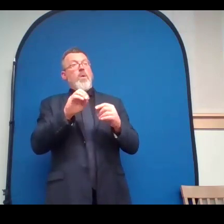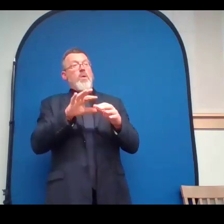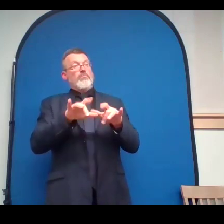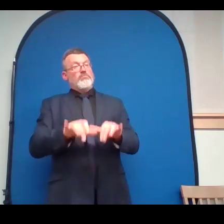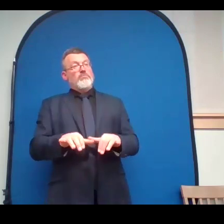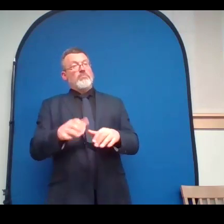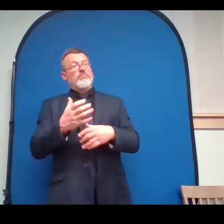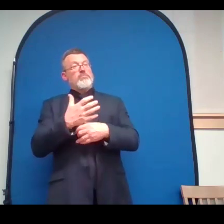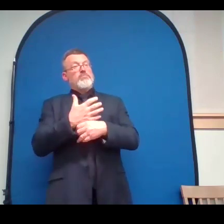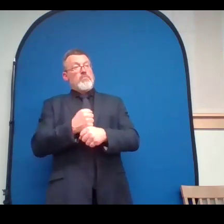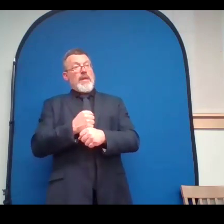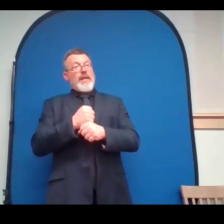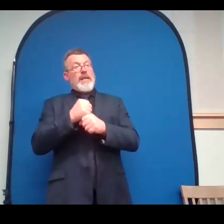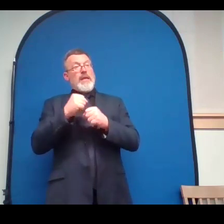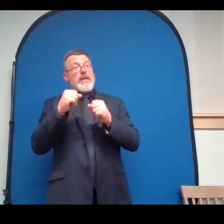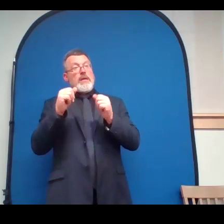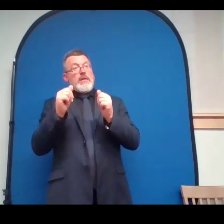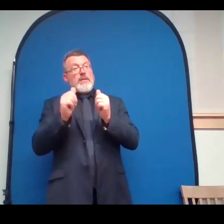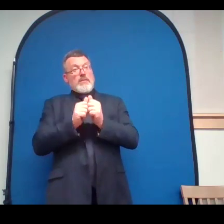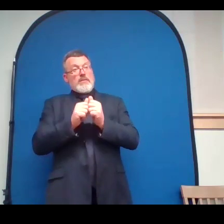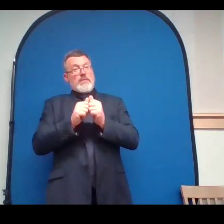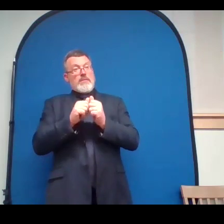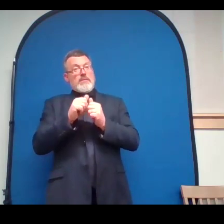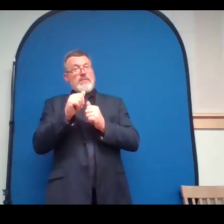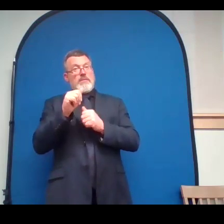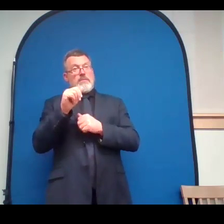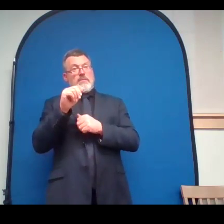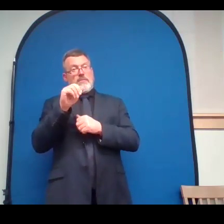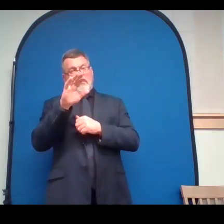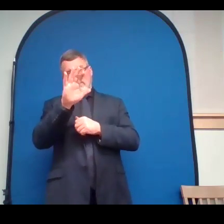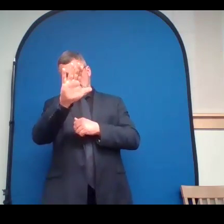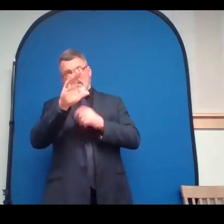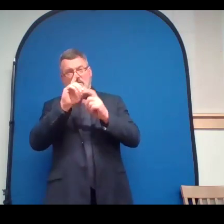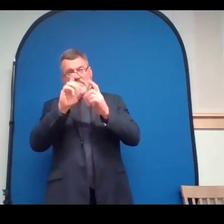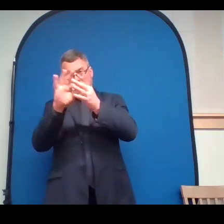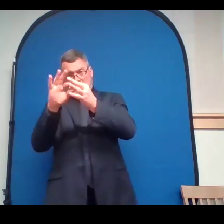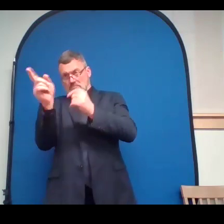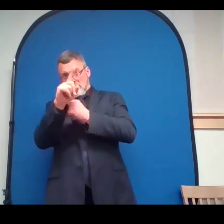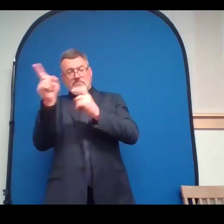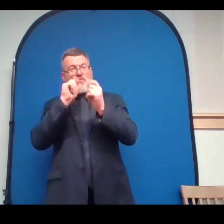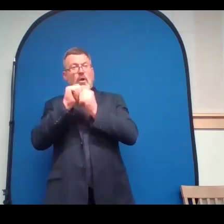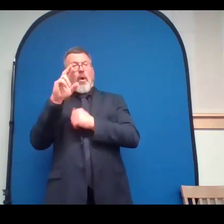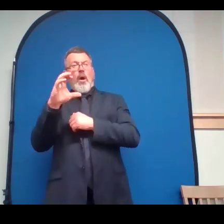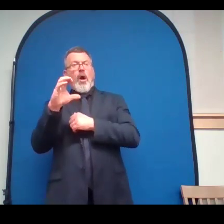Card? No, I did not. So it wasn't your plan that narrative would be in